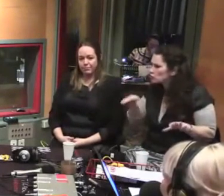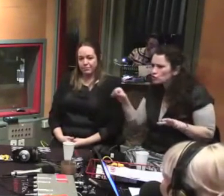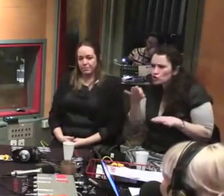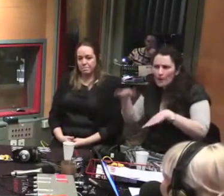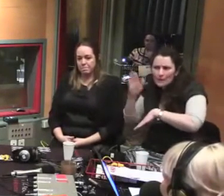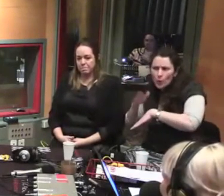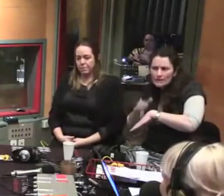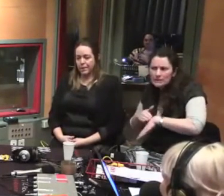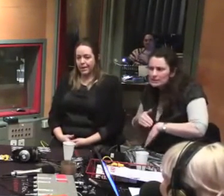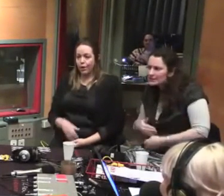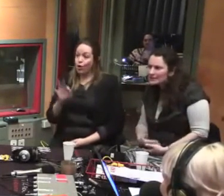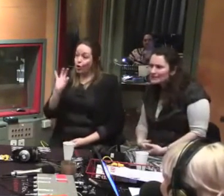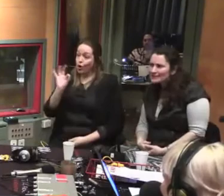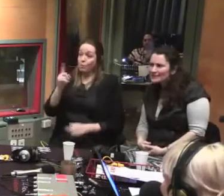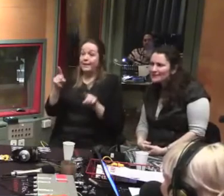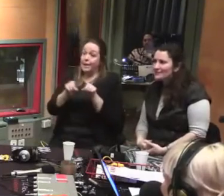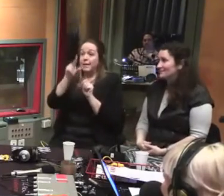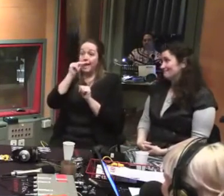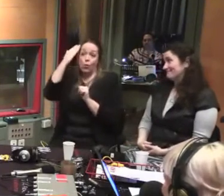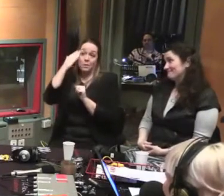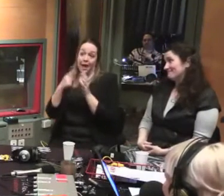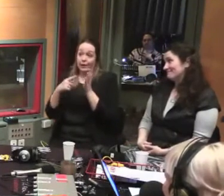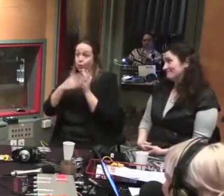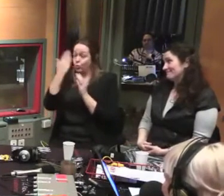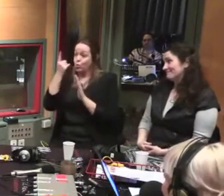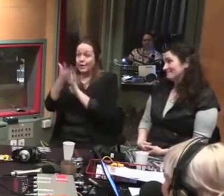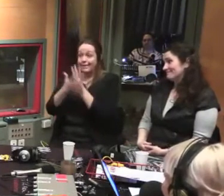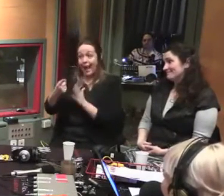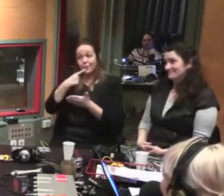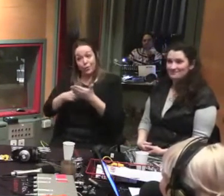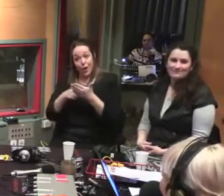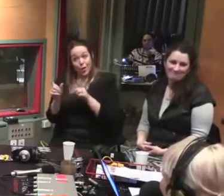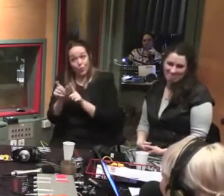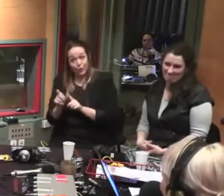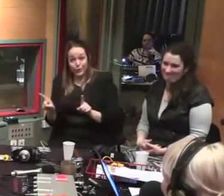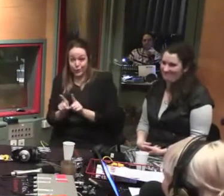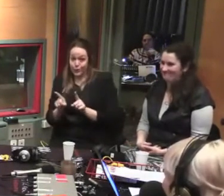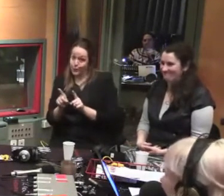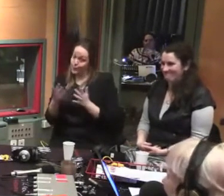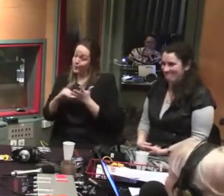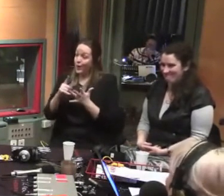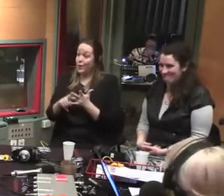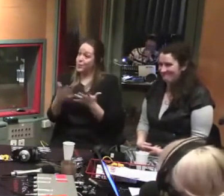but nor are young women at schools who sign in swear words. But...